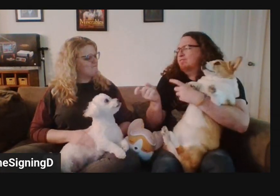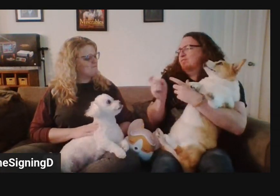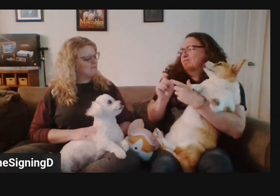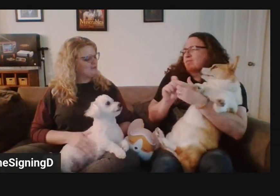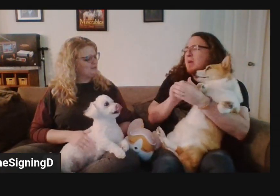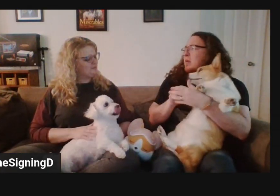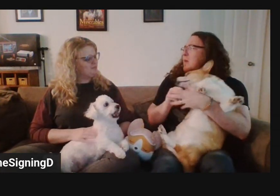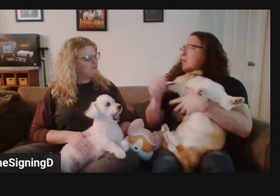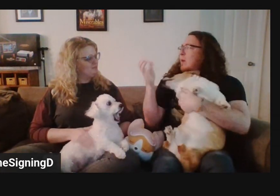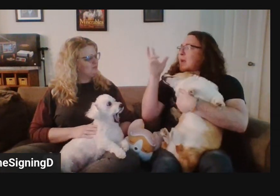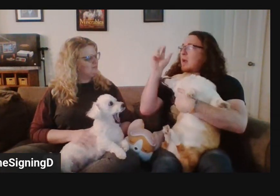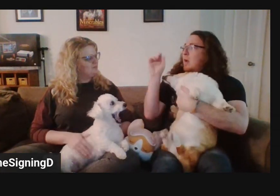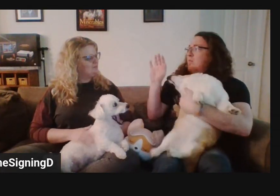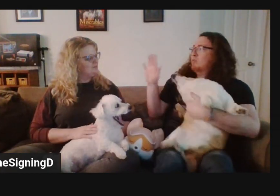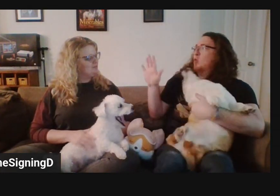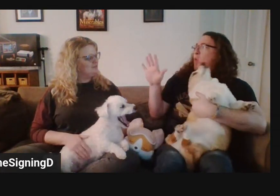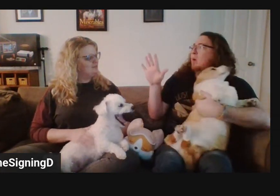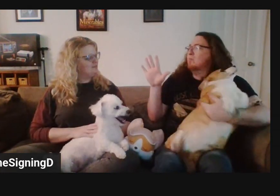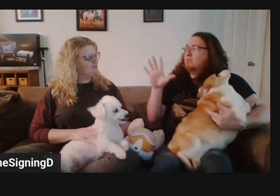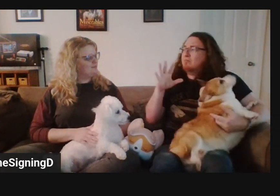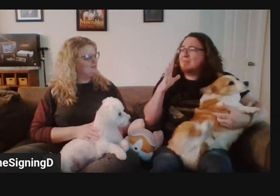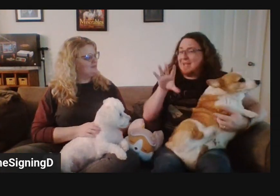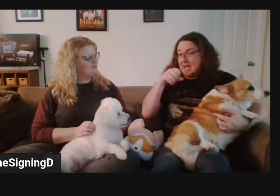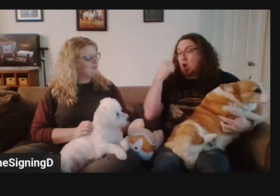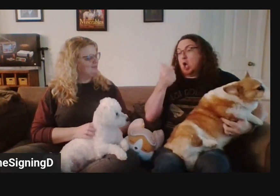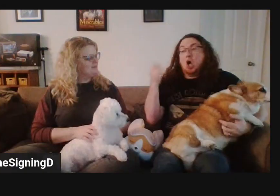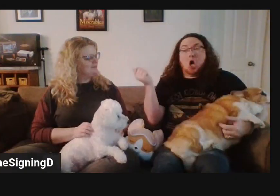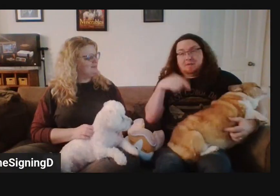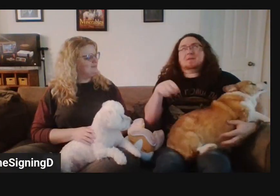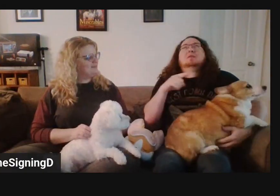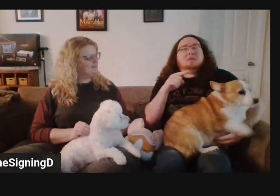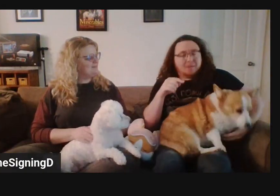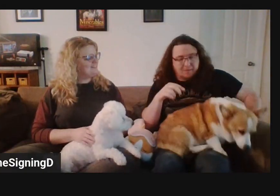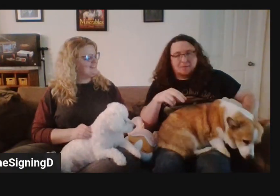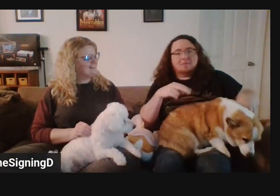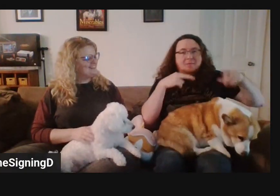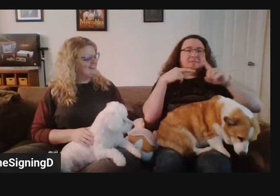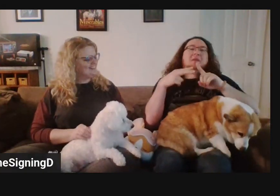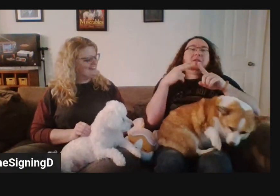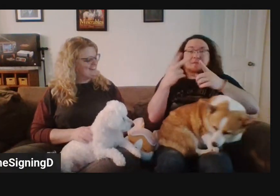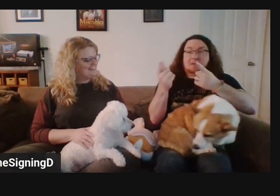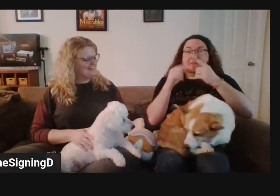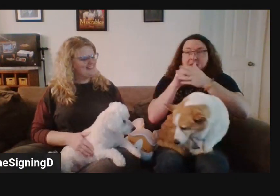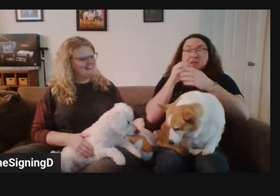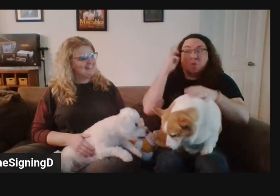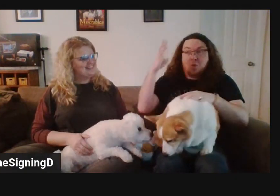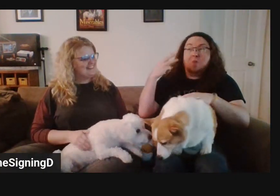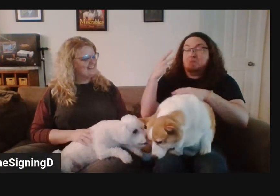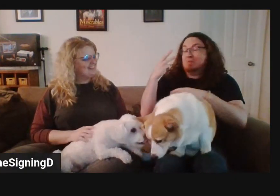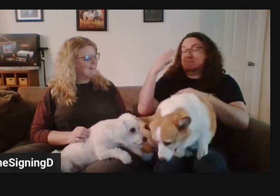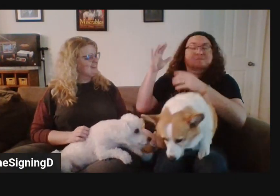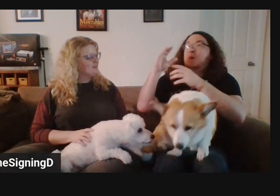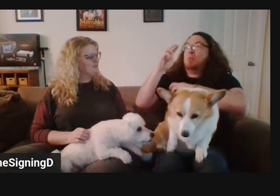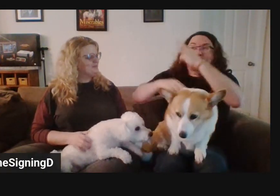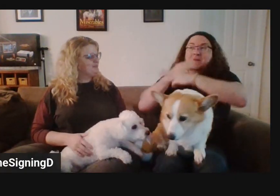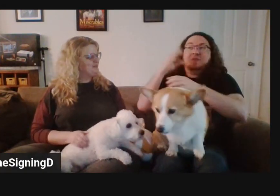we want to hear Emily's take on all this, like, the perspective coming into this kind of world of craziness.